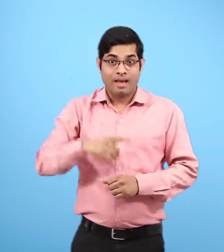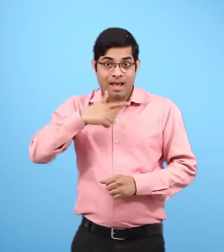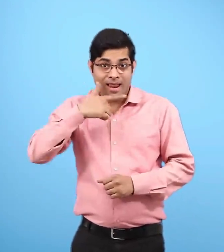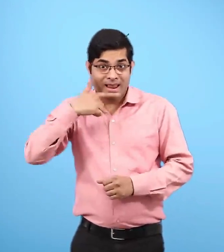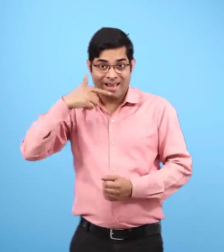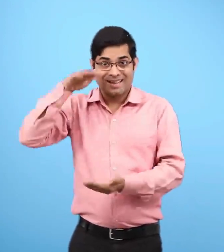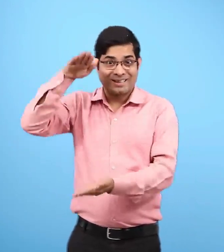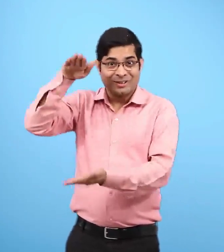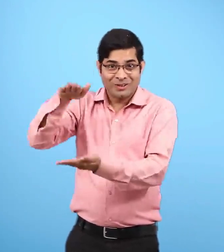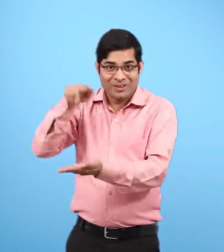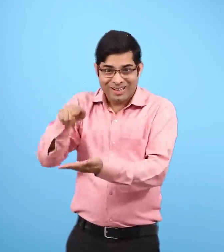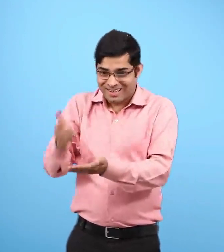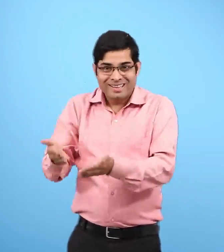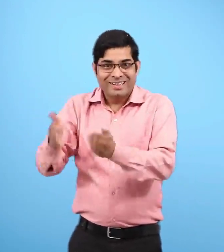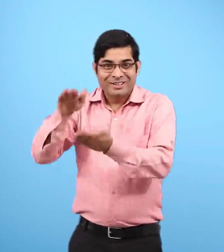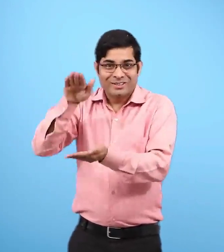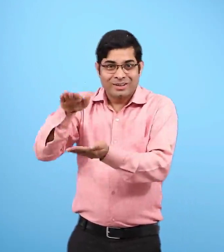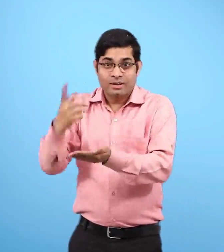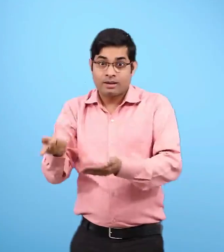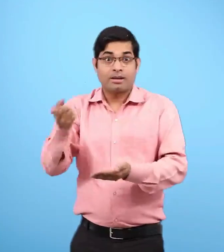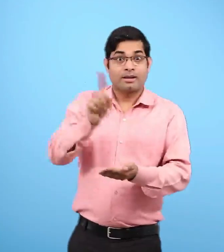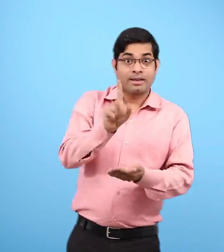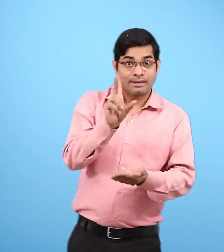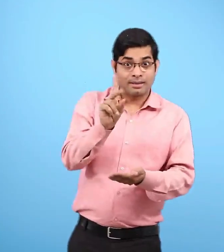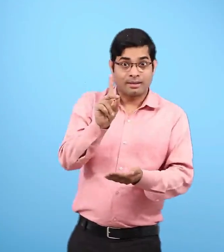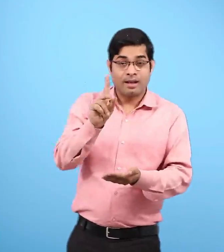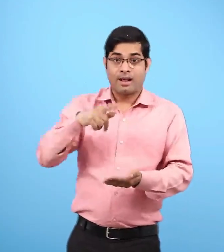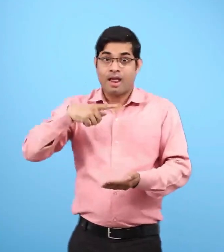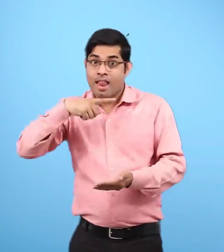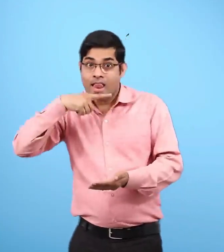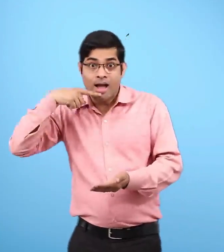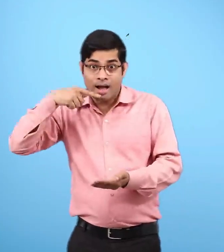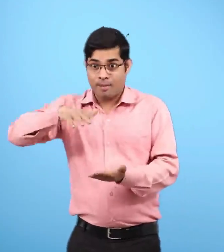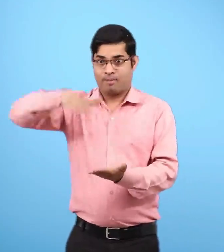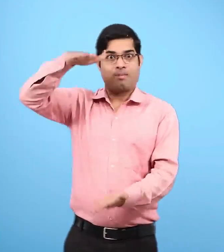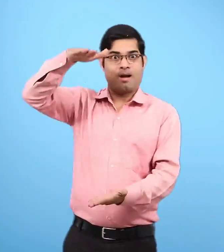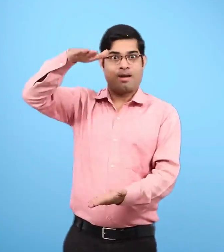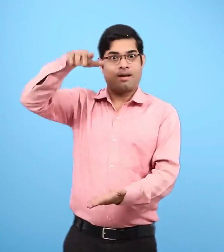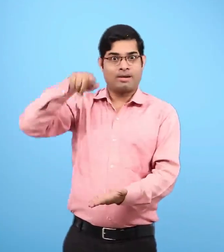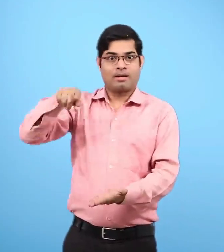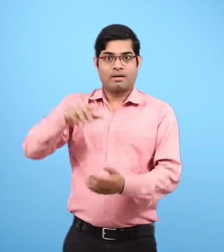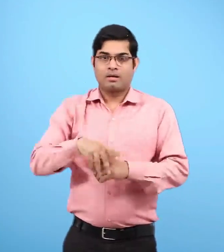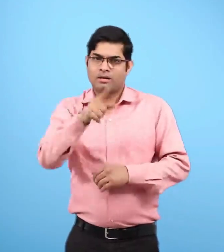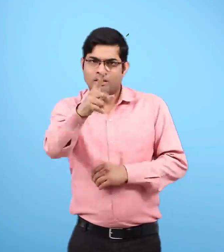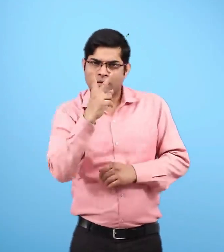smaller than cylinder 2. You have to tell which cylinder